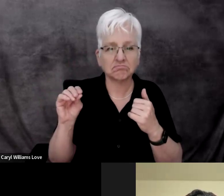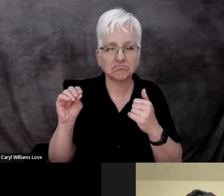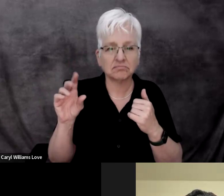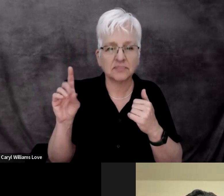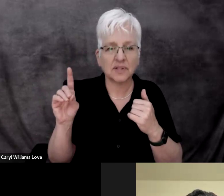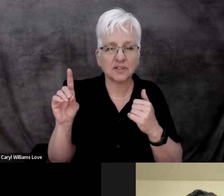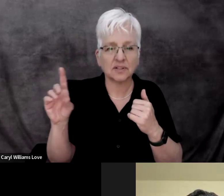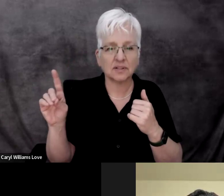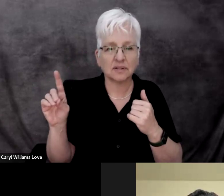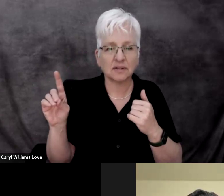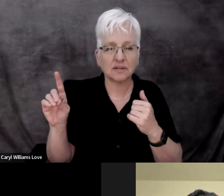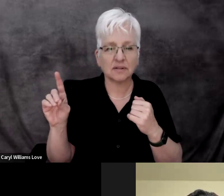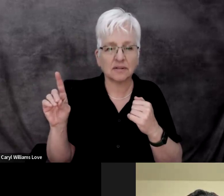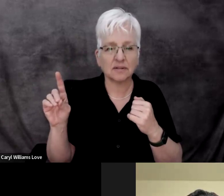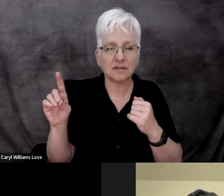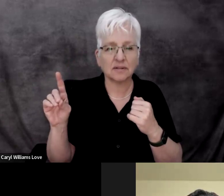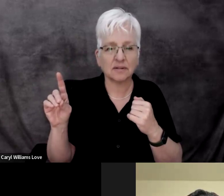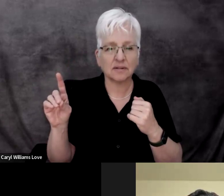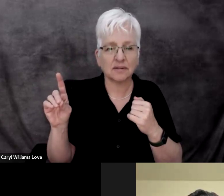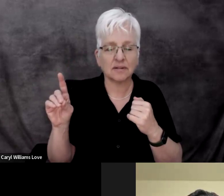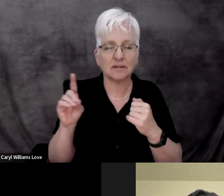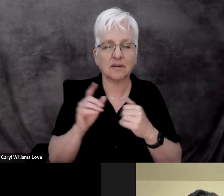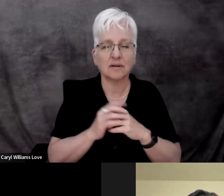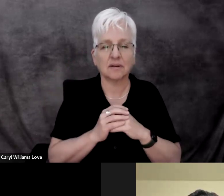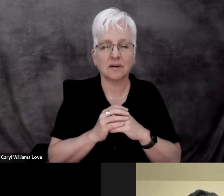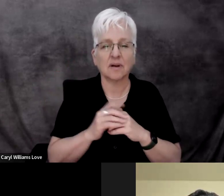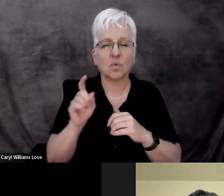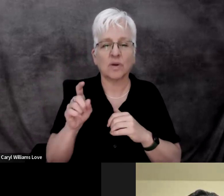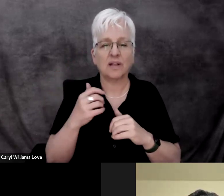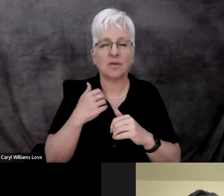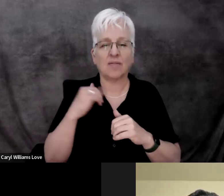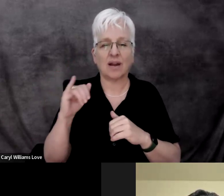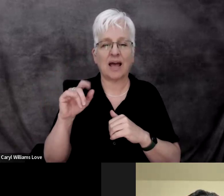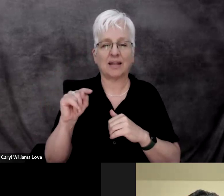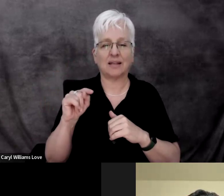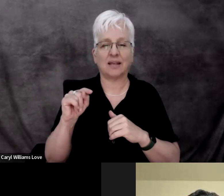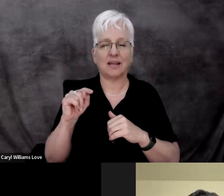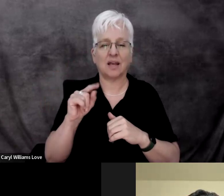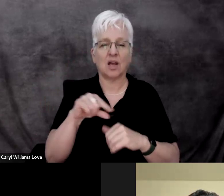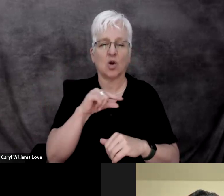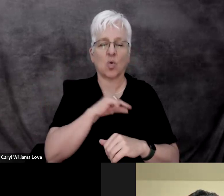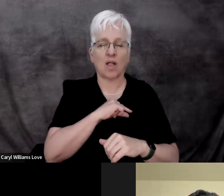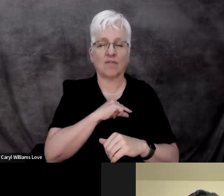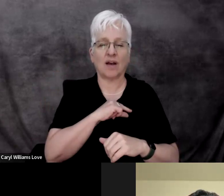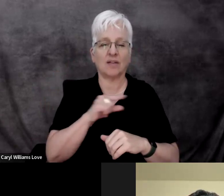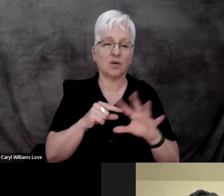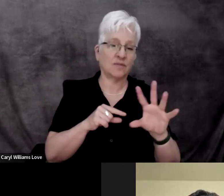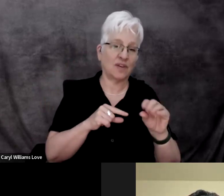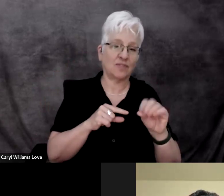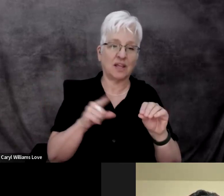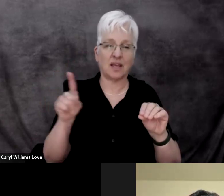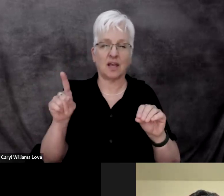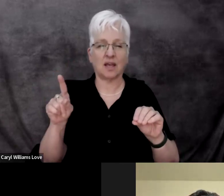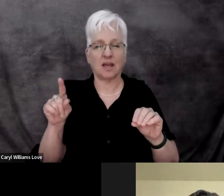there's a wide range. I know we've gotten away with, we're moving away from the IQ qualifier, but my son has an IQ of 50. There's a big difference between 50 and 120. There's